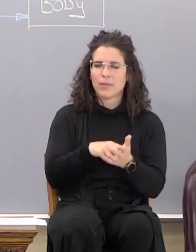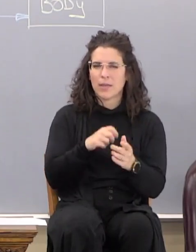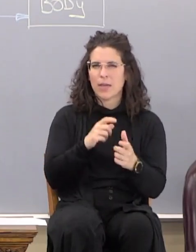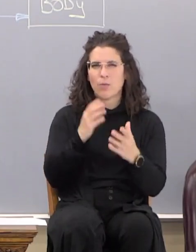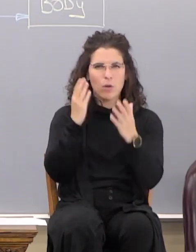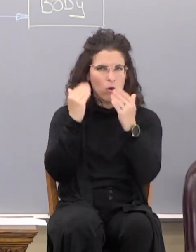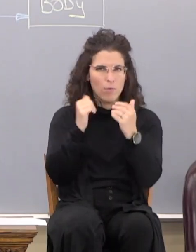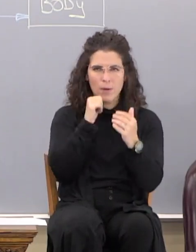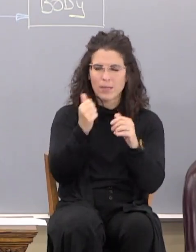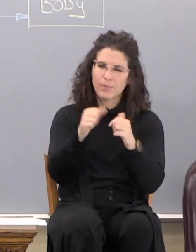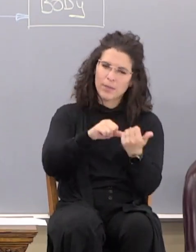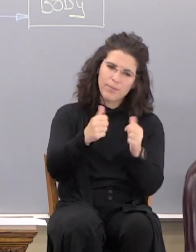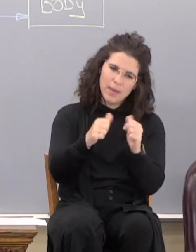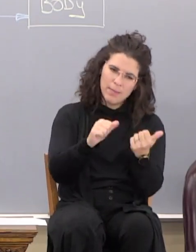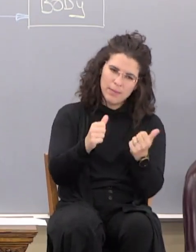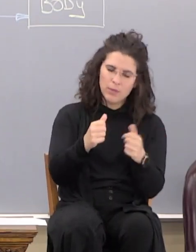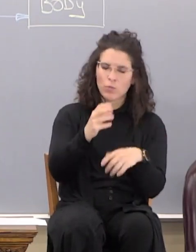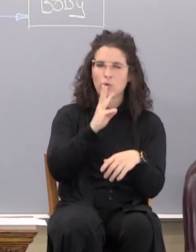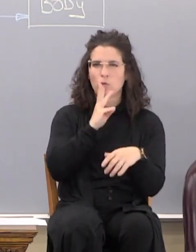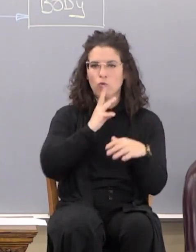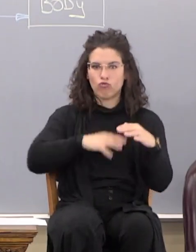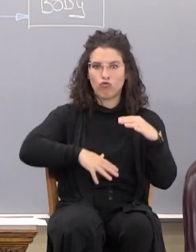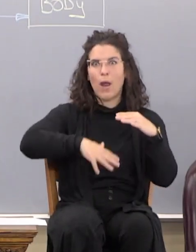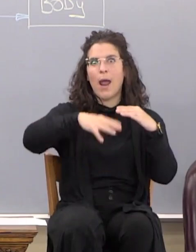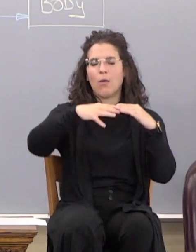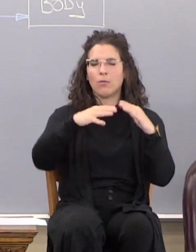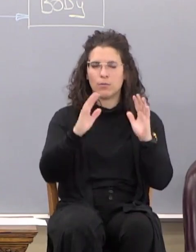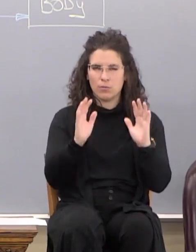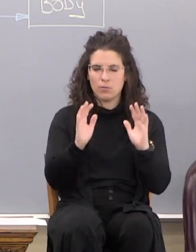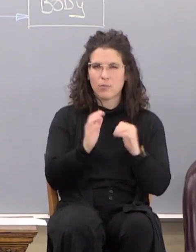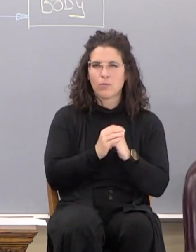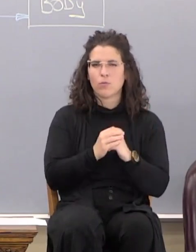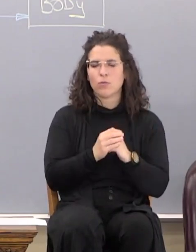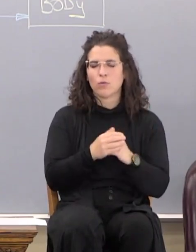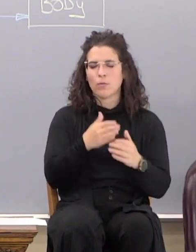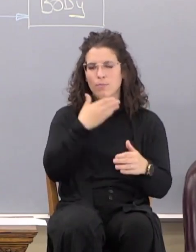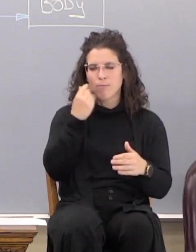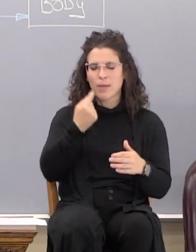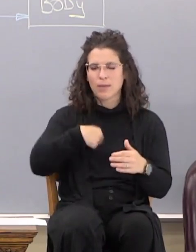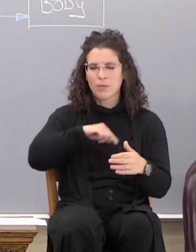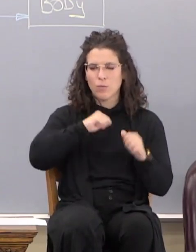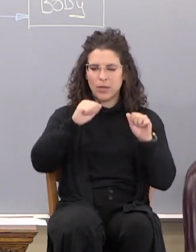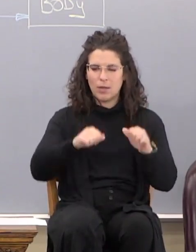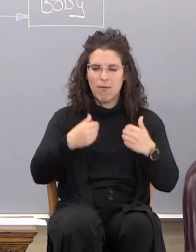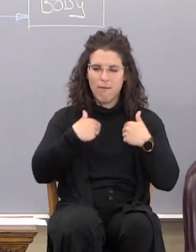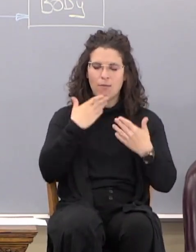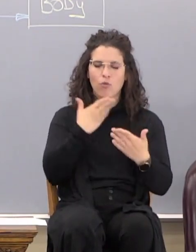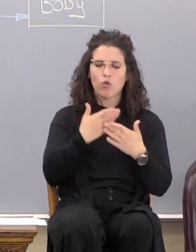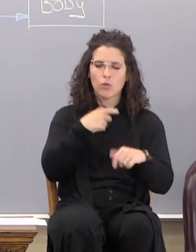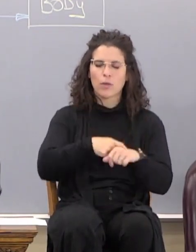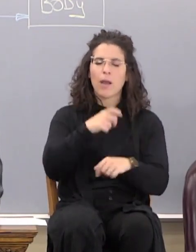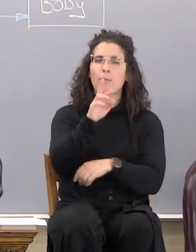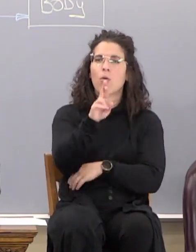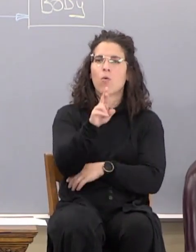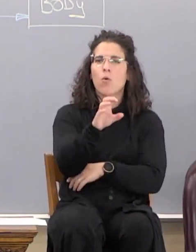to be like a Baptist where you're going to drown. So we'll do the best we can. Have a good time. Romans chapter number 6.